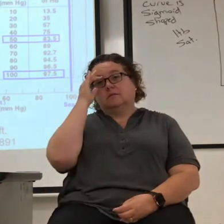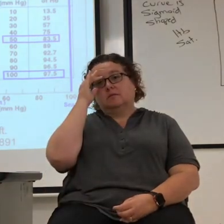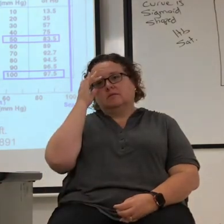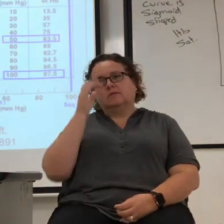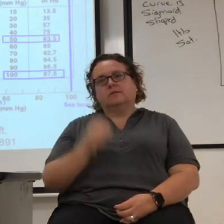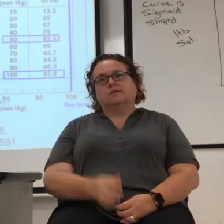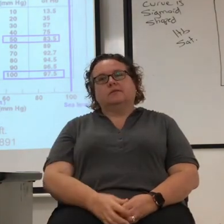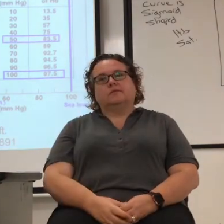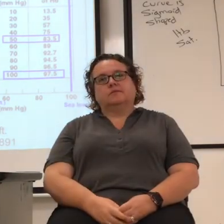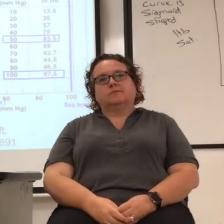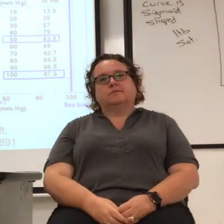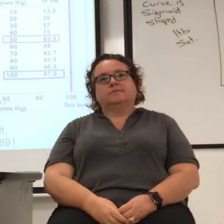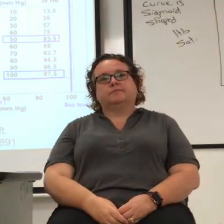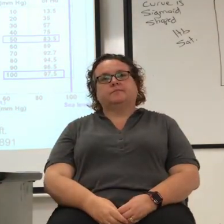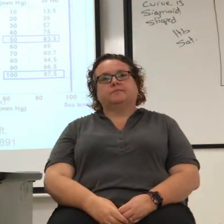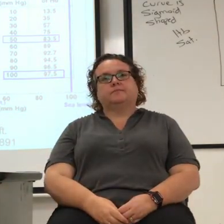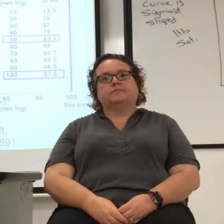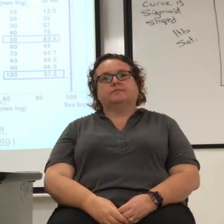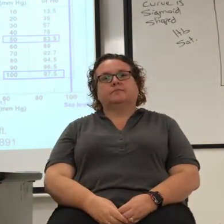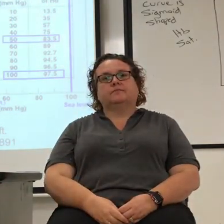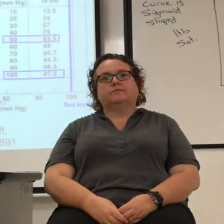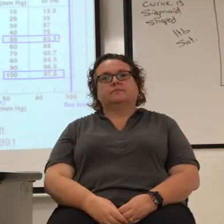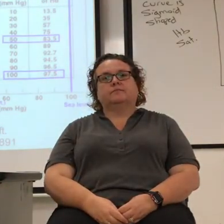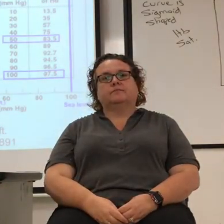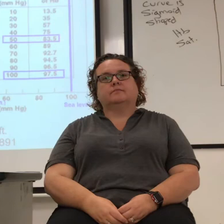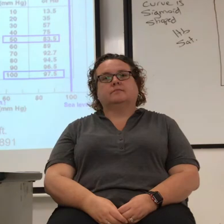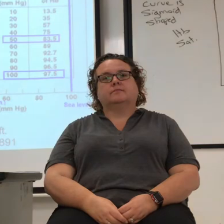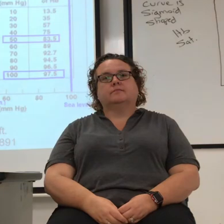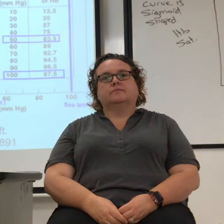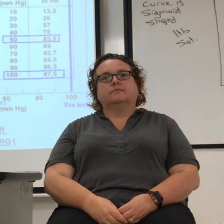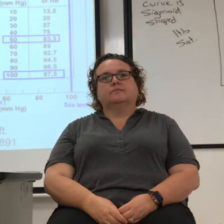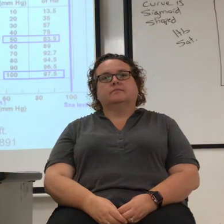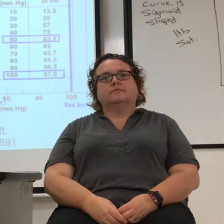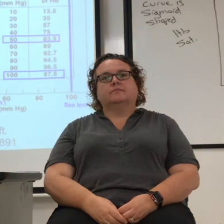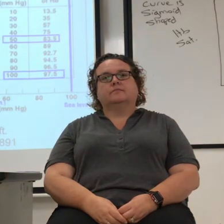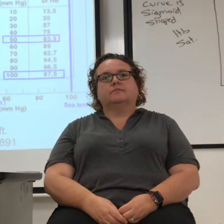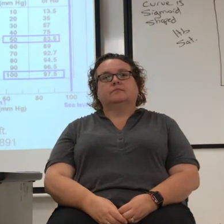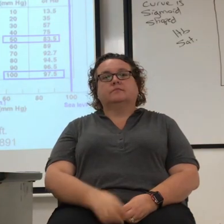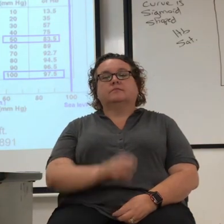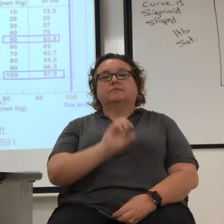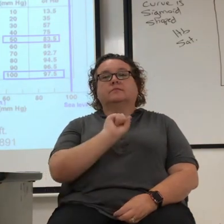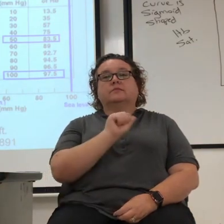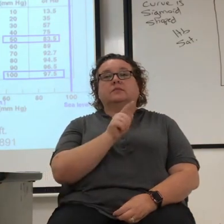So percent sat. So that's the PO2. Saturation,